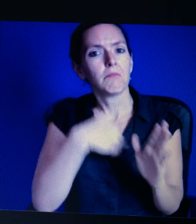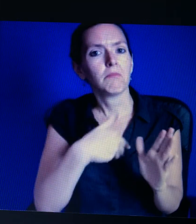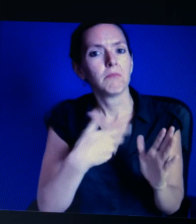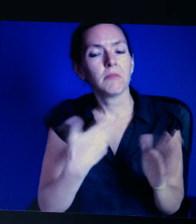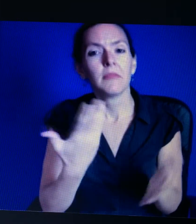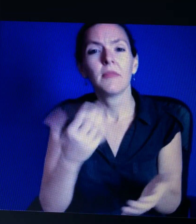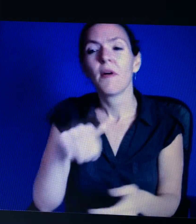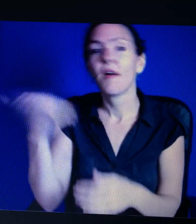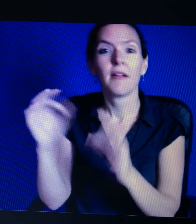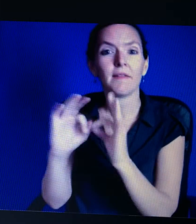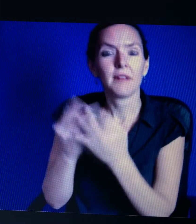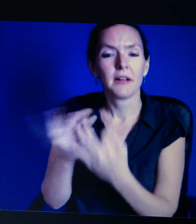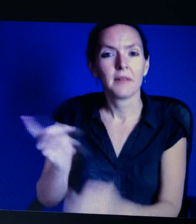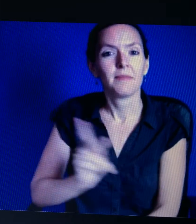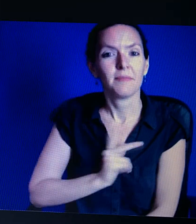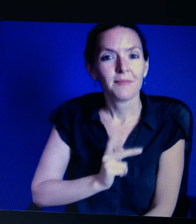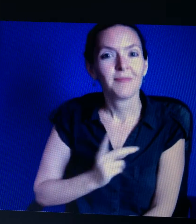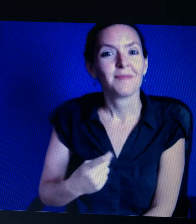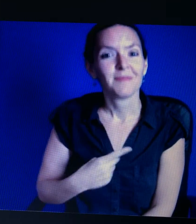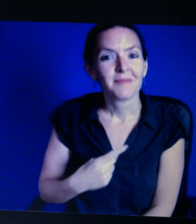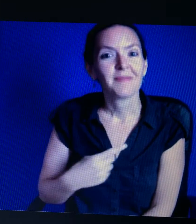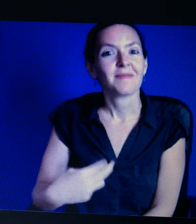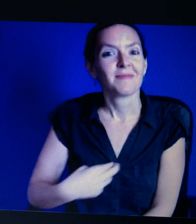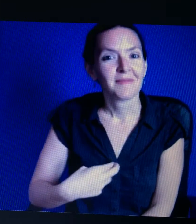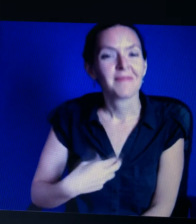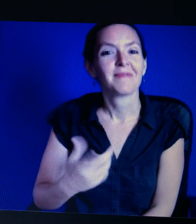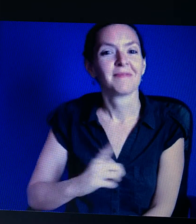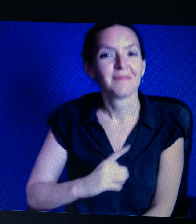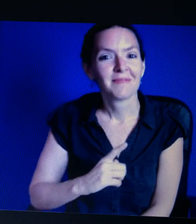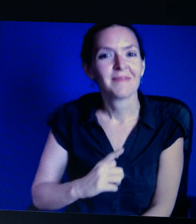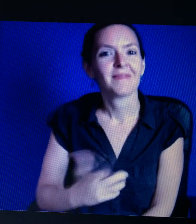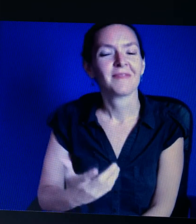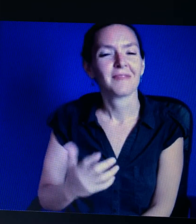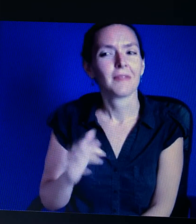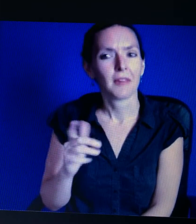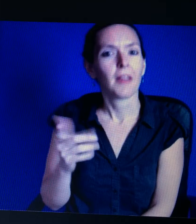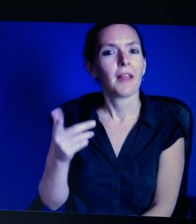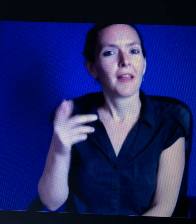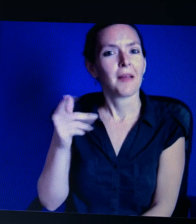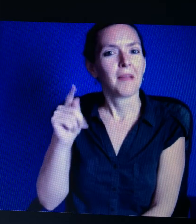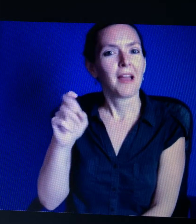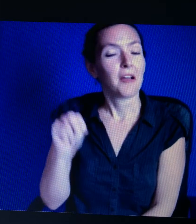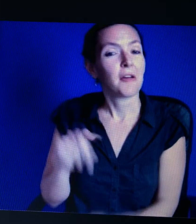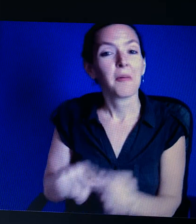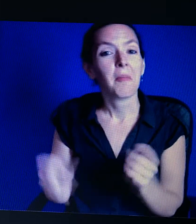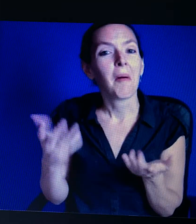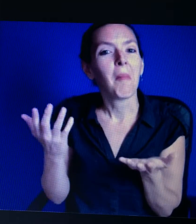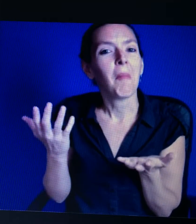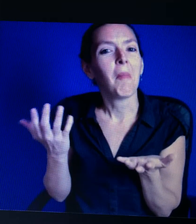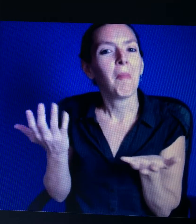right on the hand. But if you didn't know that, if you were in the family, you wouldn't know that.